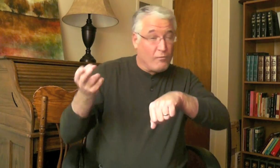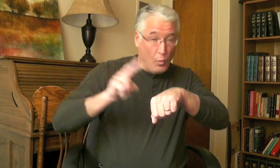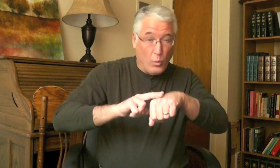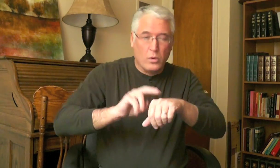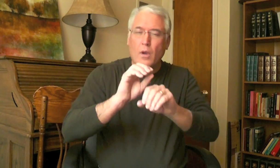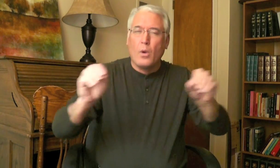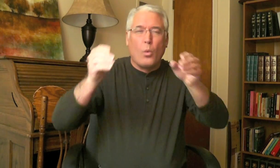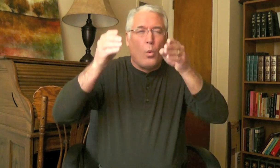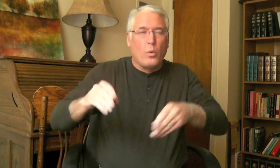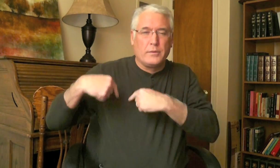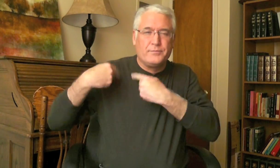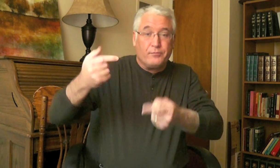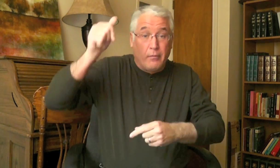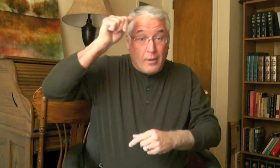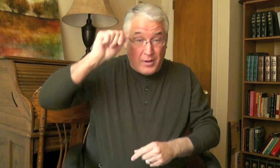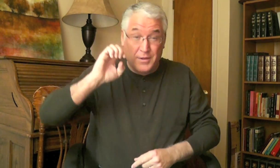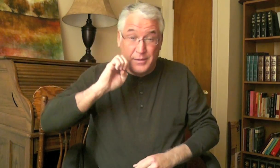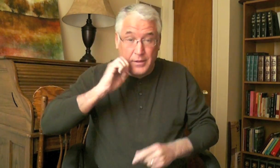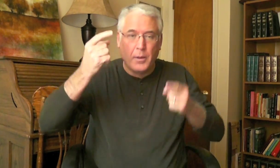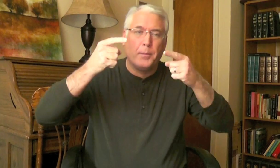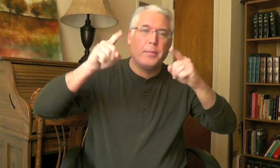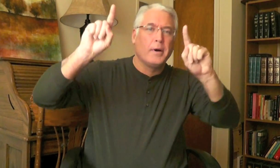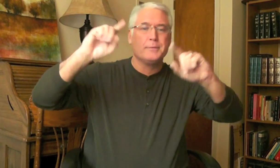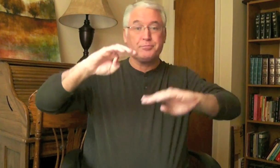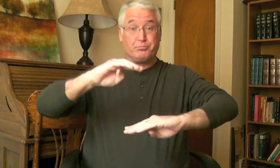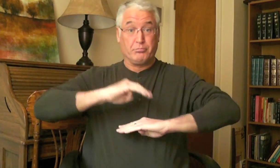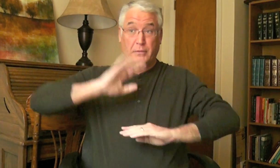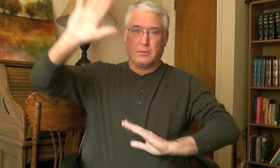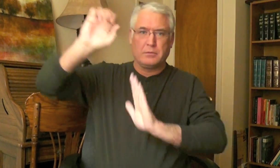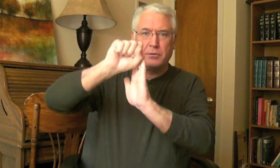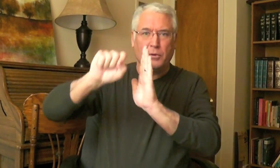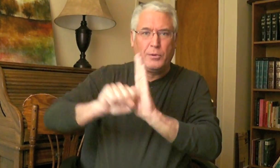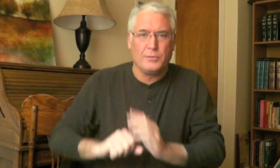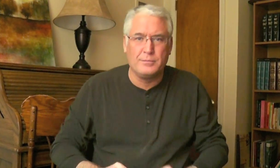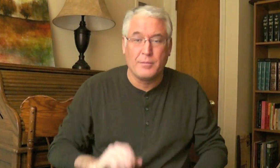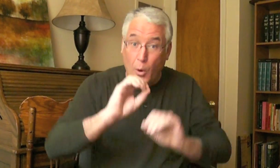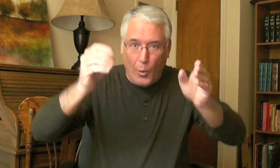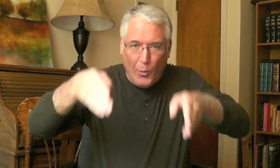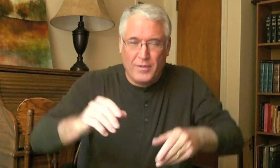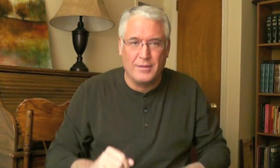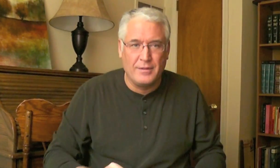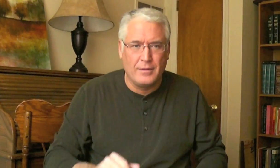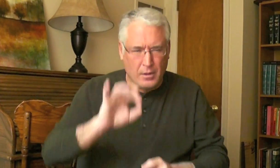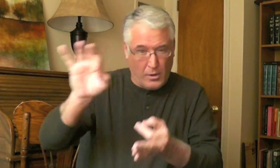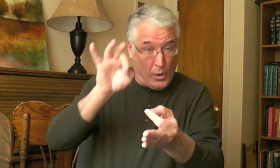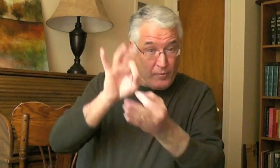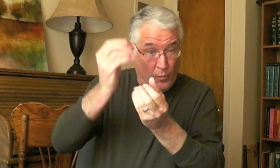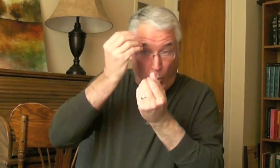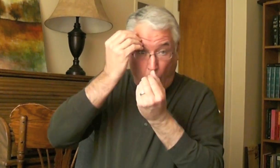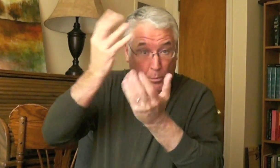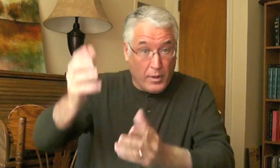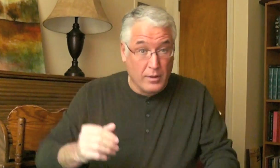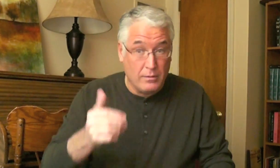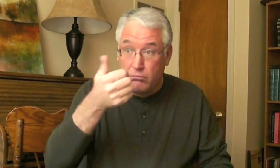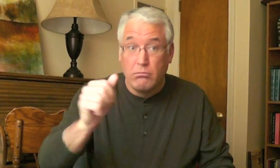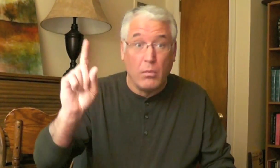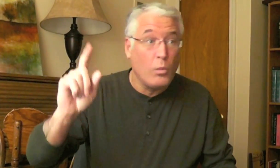Of course, no person, including Adam and Eve, has ever satisfied the standard of the law. No one has been perfectly